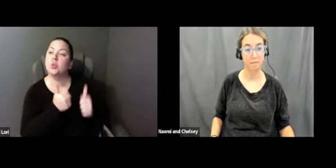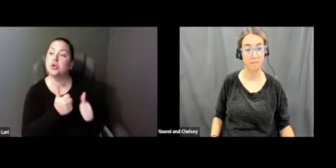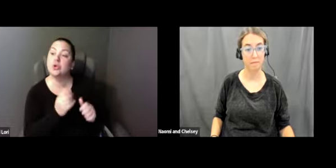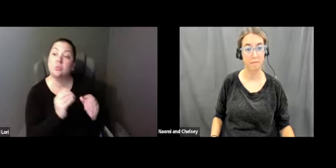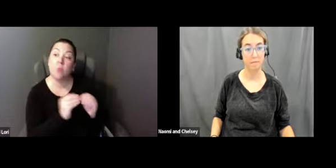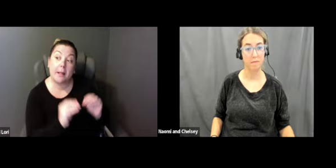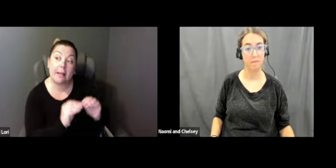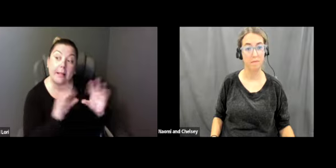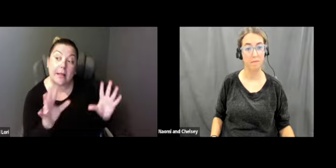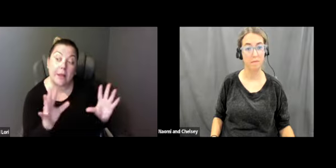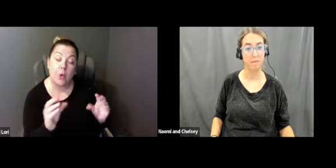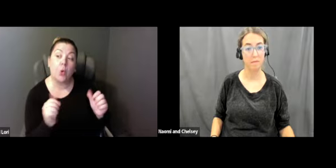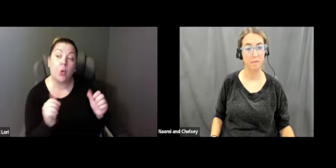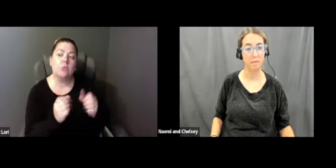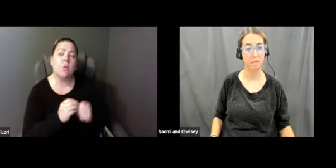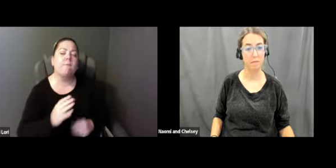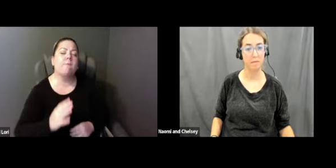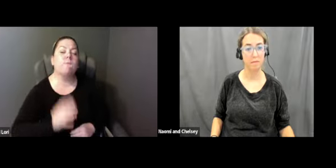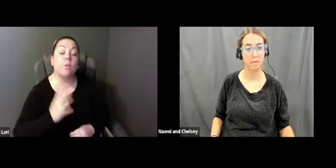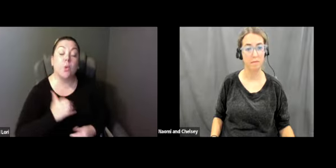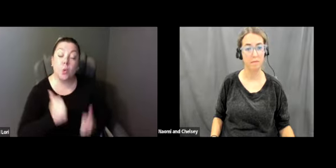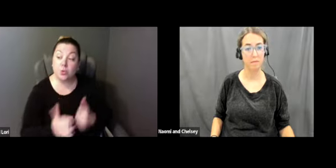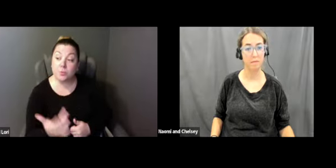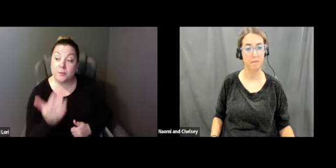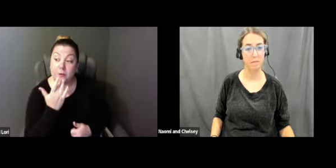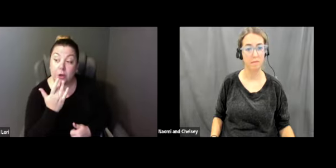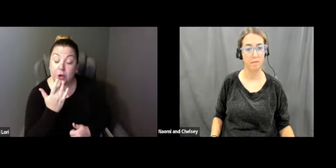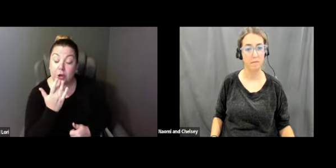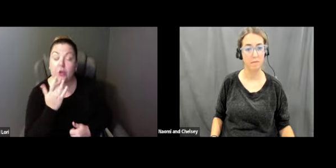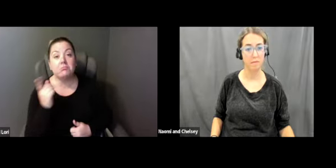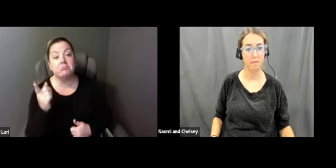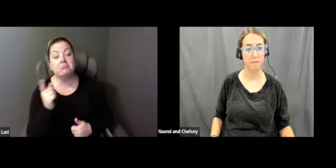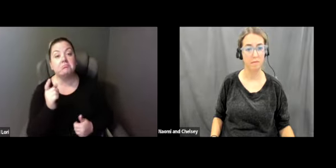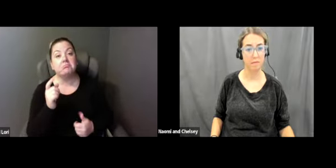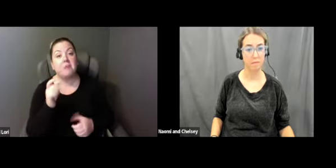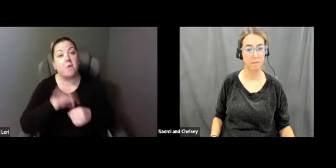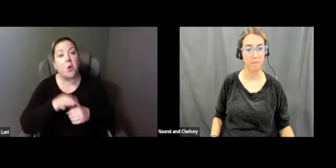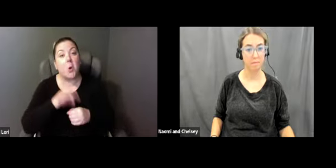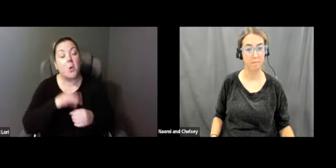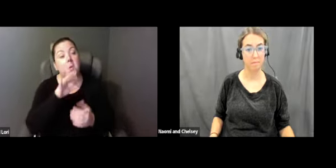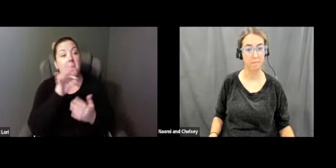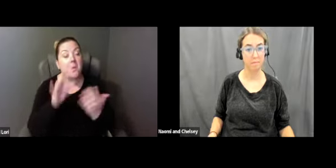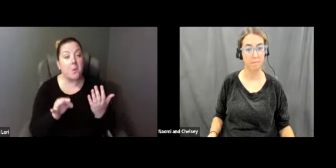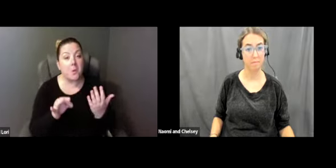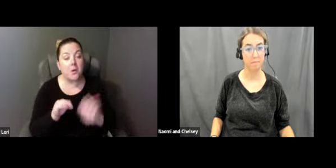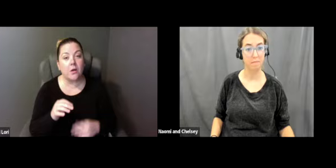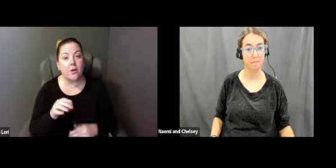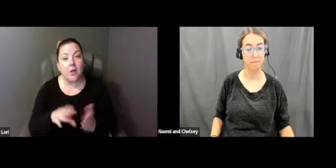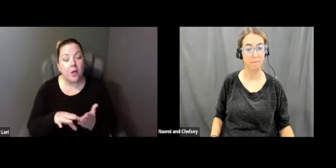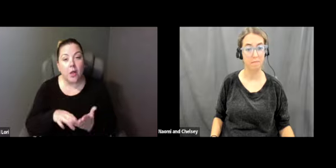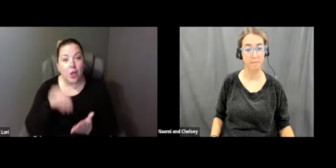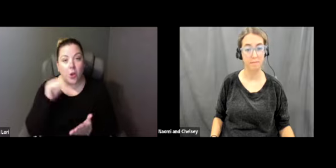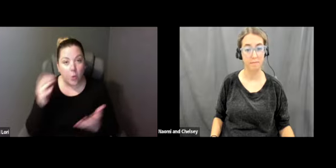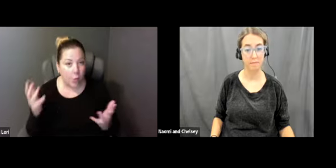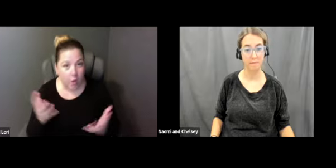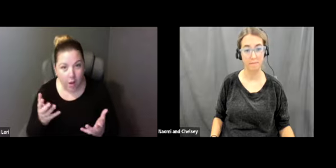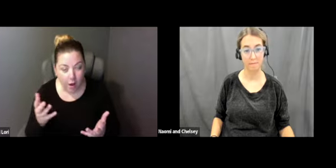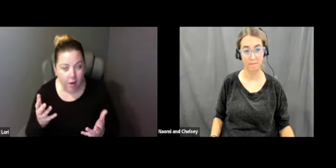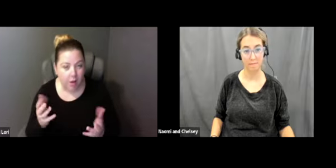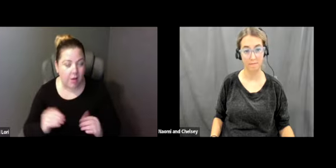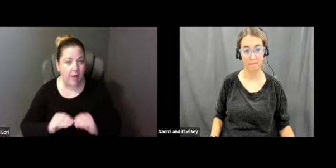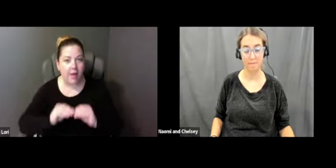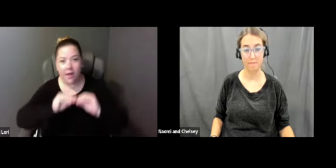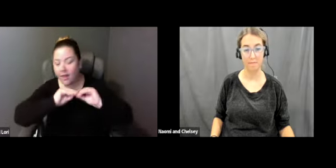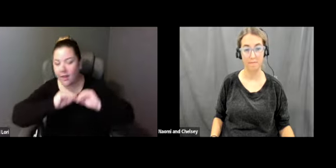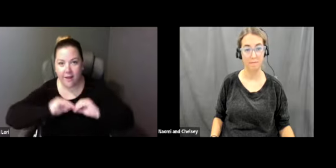like sharper? Which one did you like better? They asked all these questions, and they were finding that people's racism were